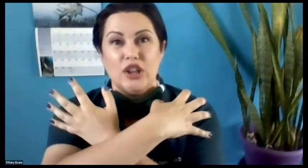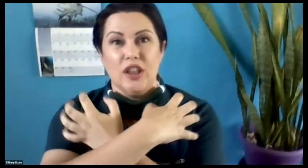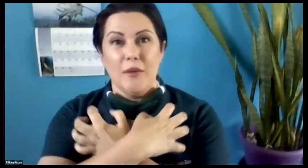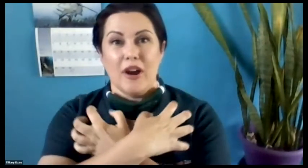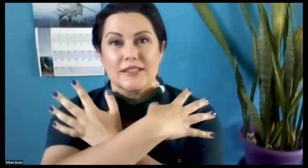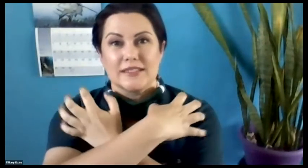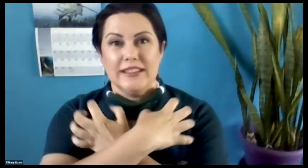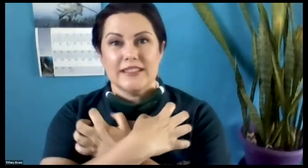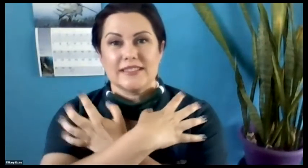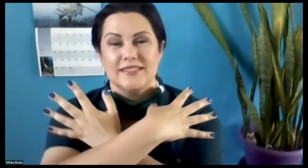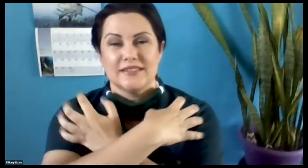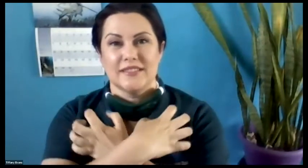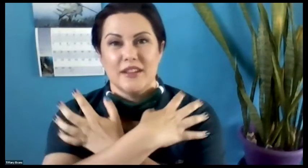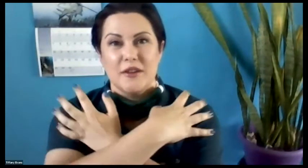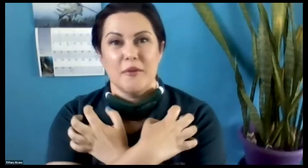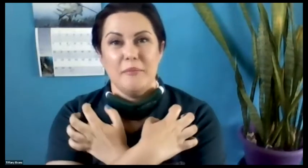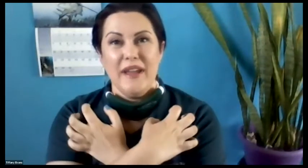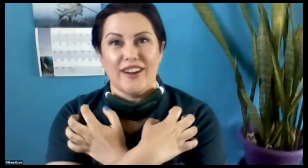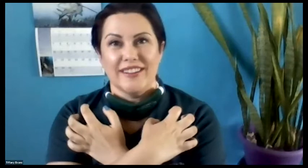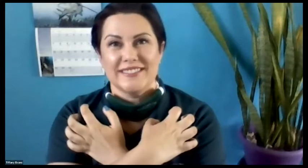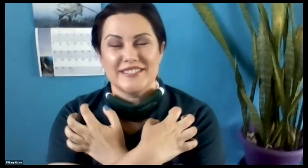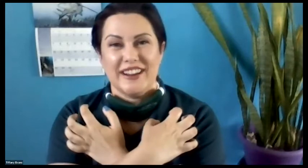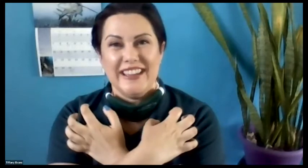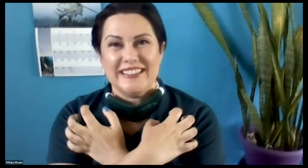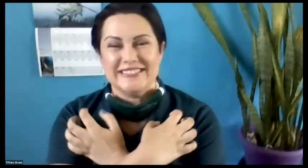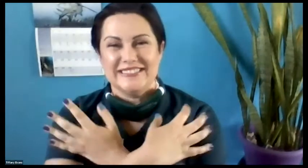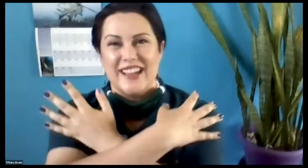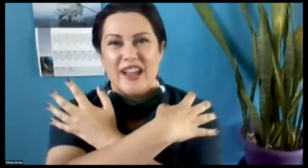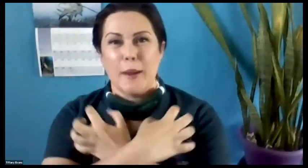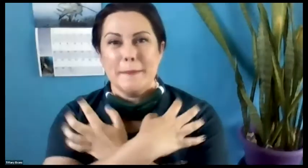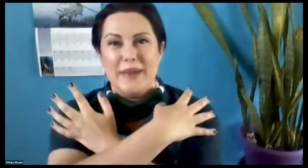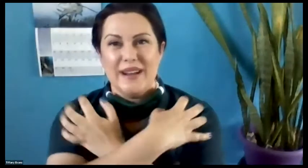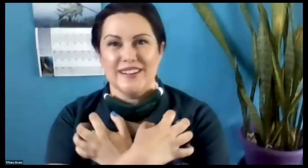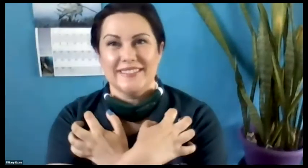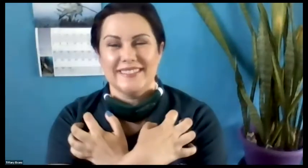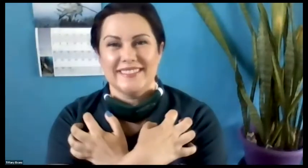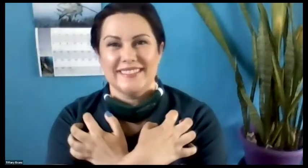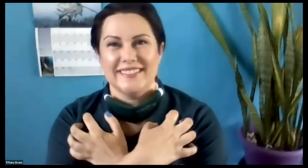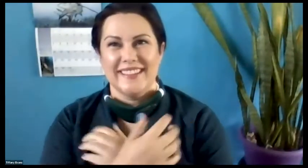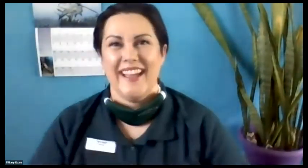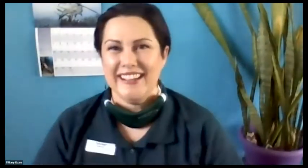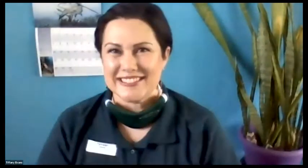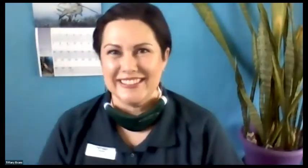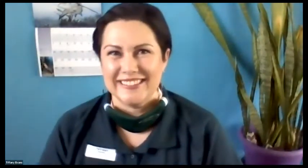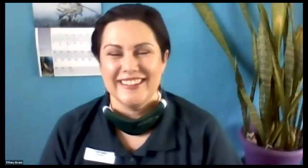claw marks like this. Bear. Try it again. Bear. Excellent.